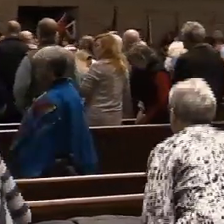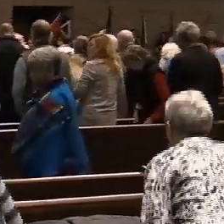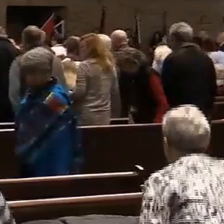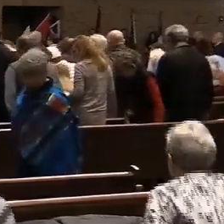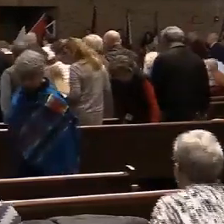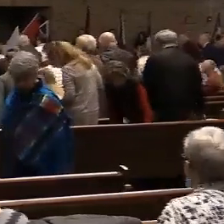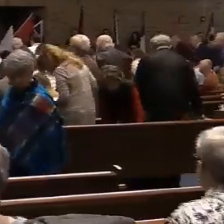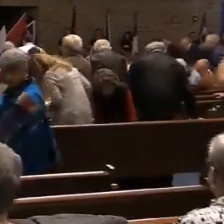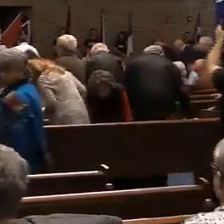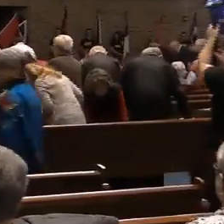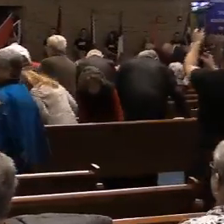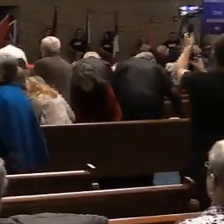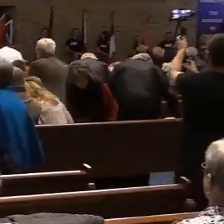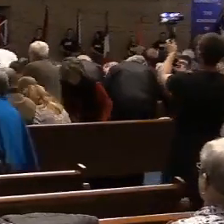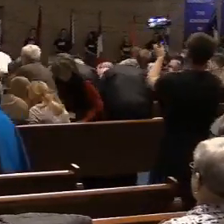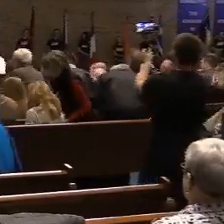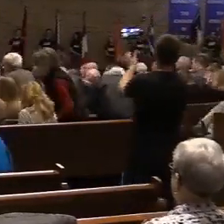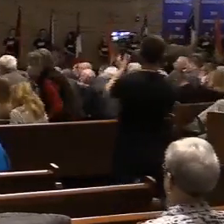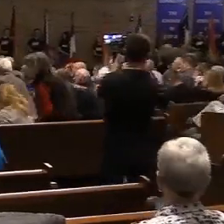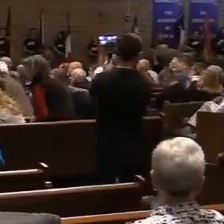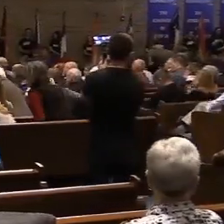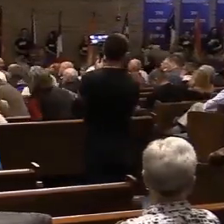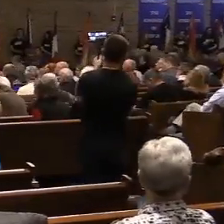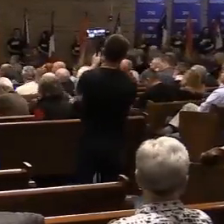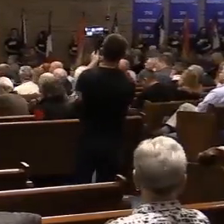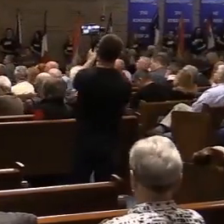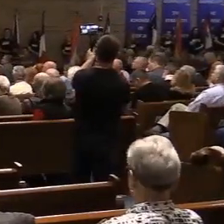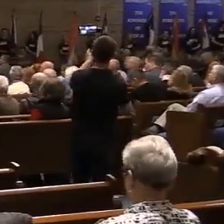Take a seat, please.